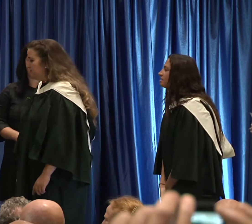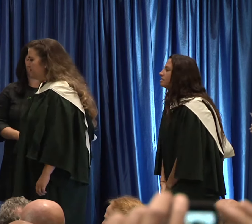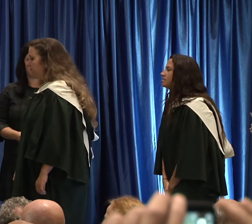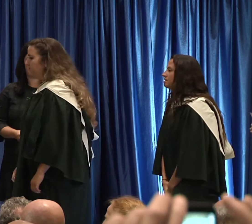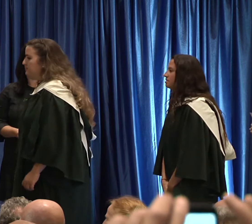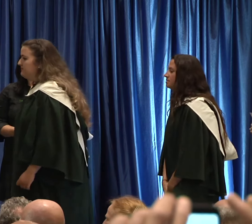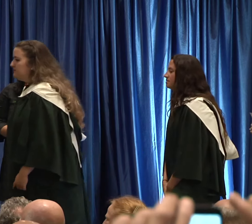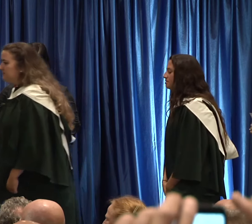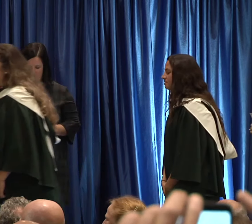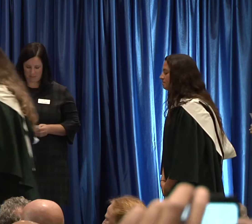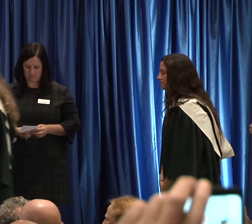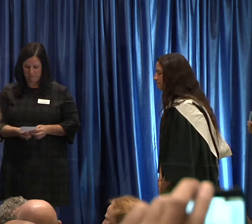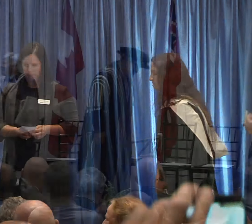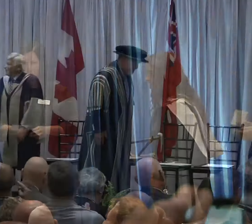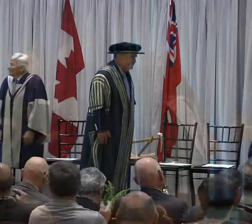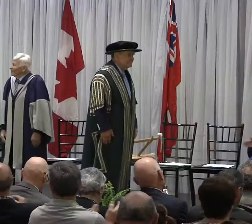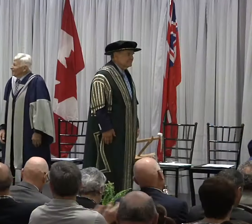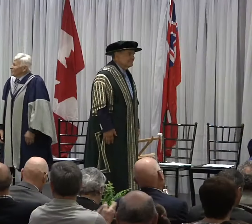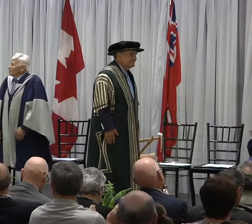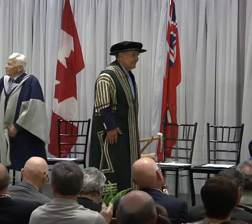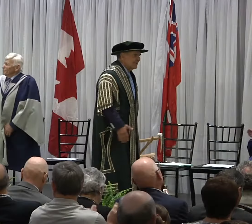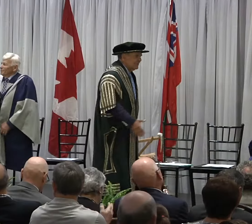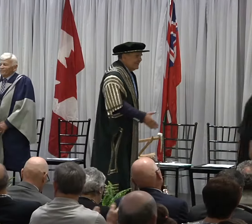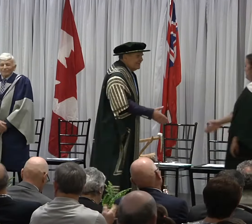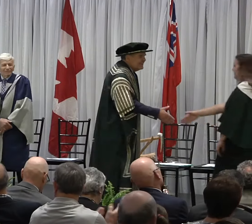Magdalena Lauren Simulski. Yeah.